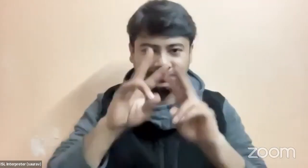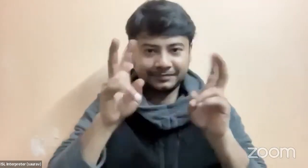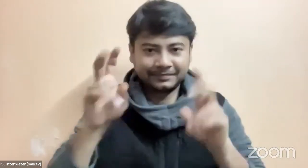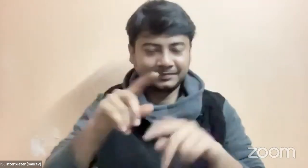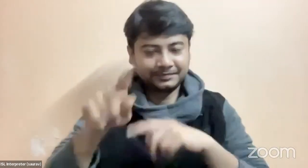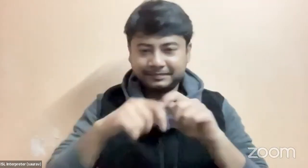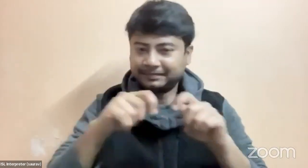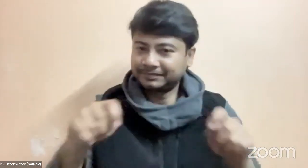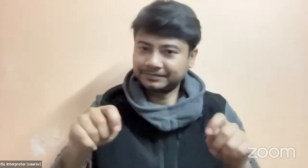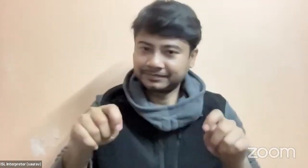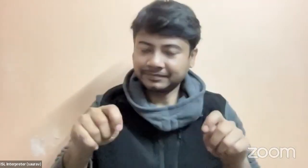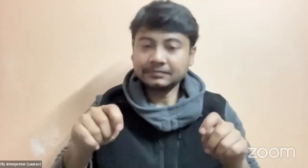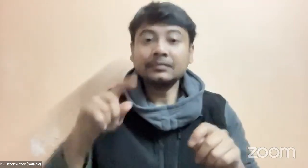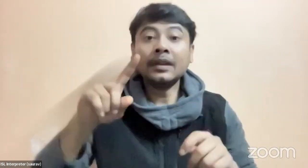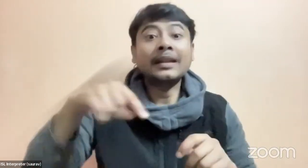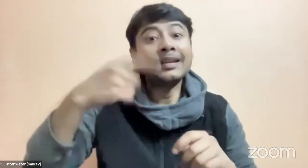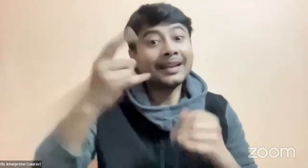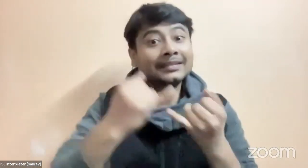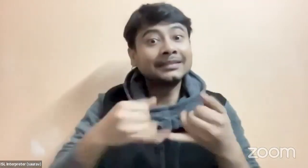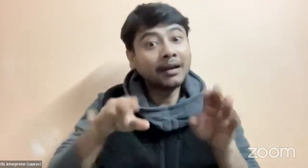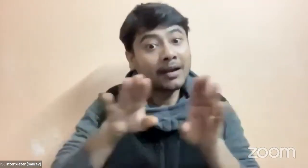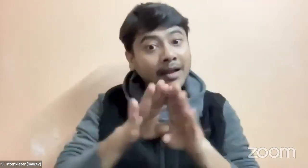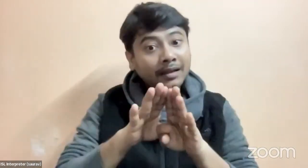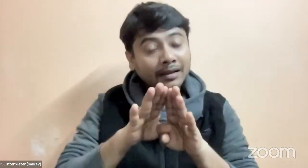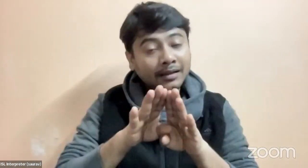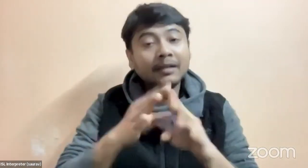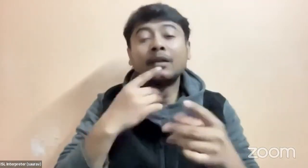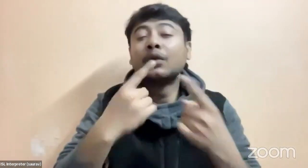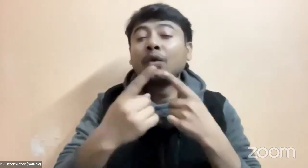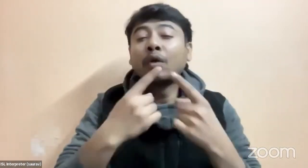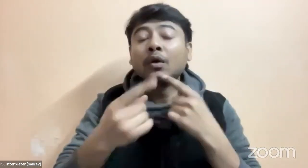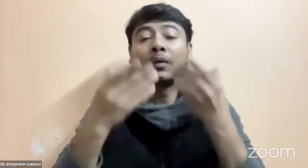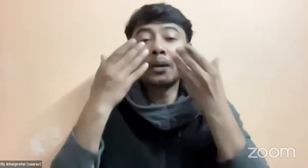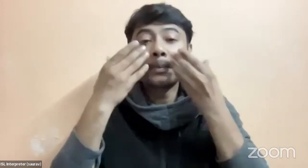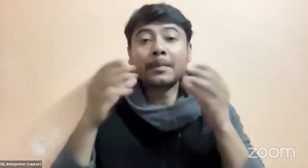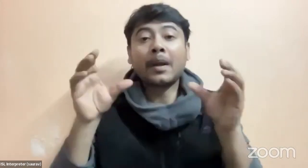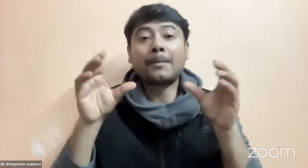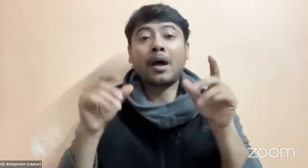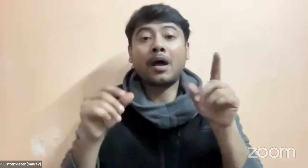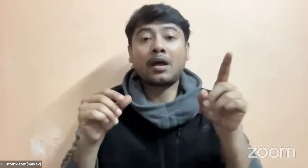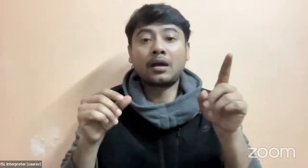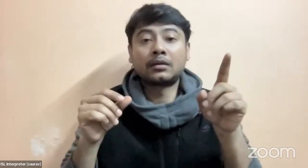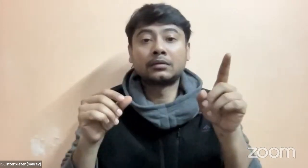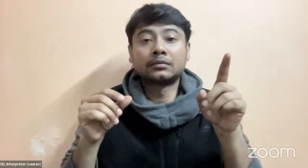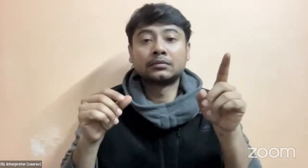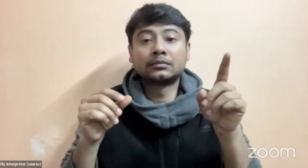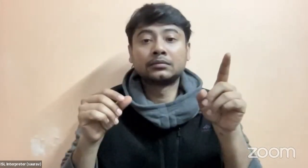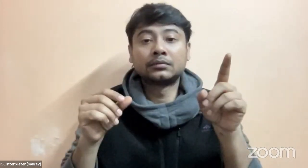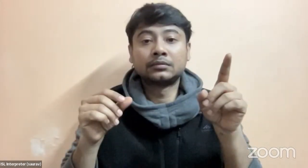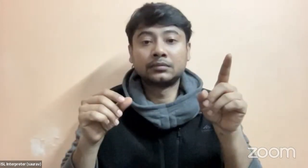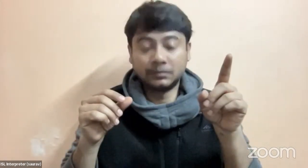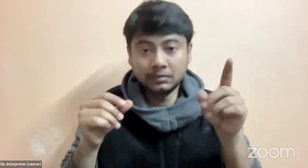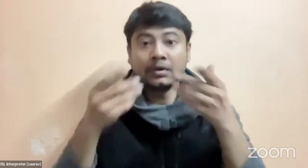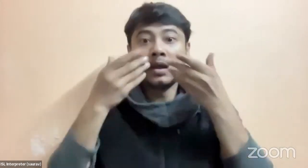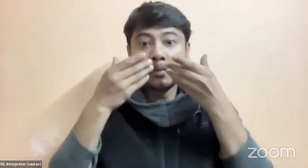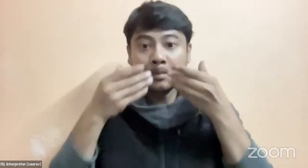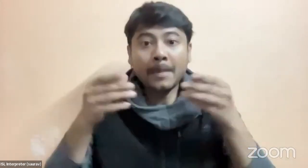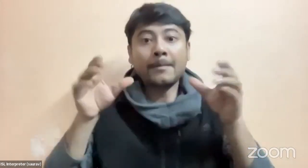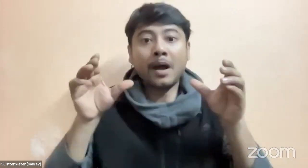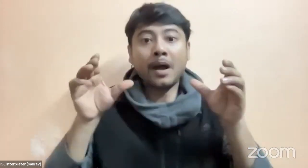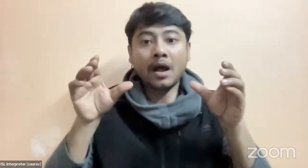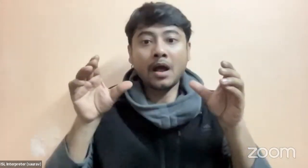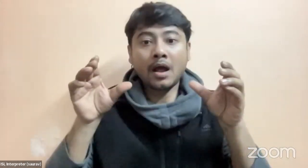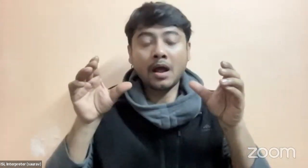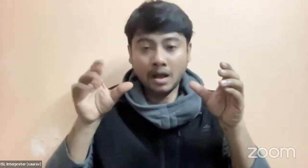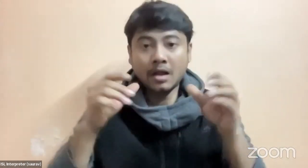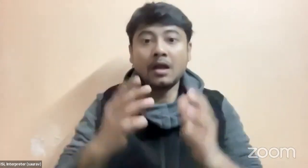will discuss on how Lord Brahma and why Lord Brahma meditates on Lord Gauranga in